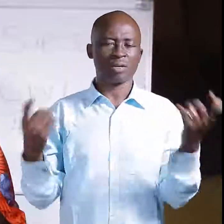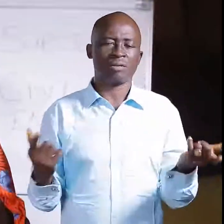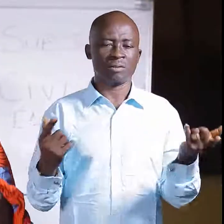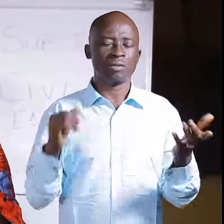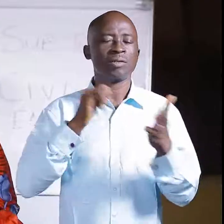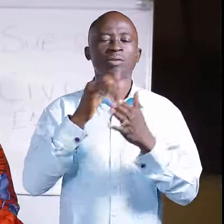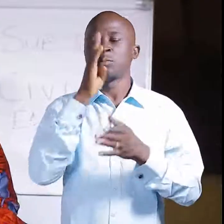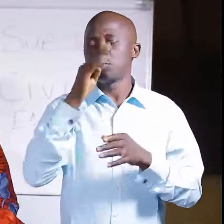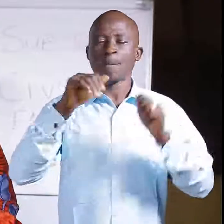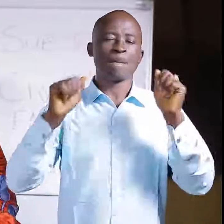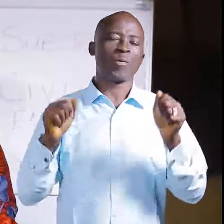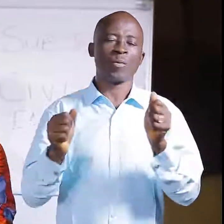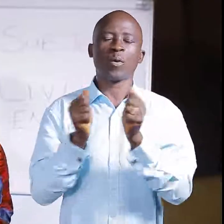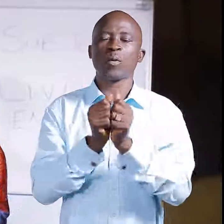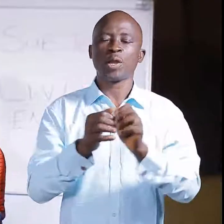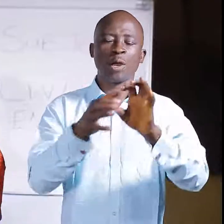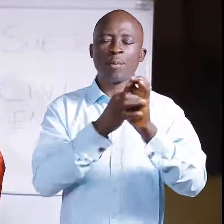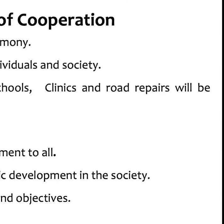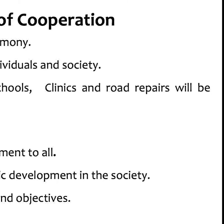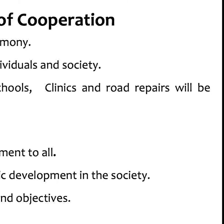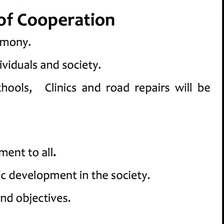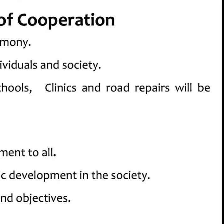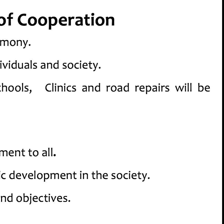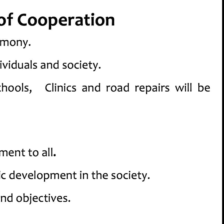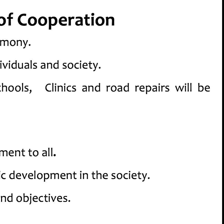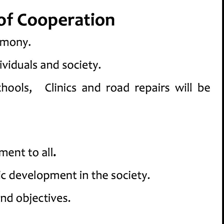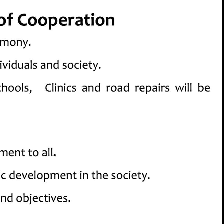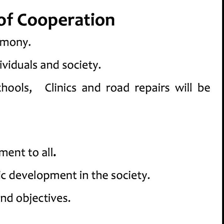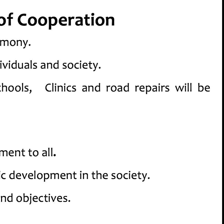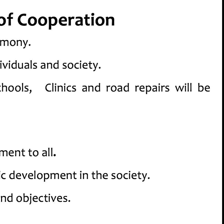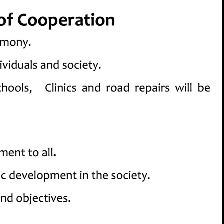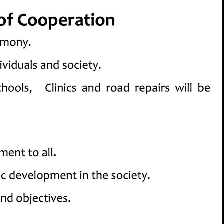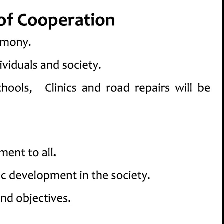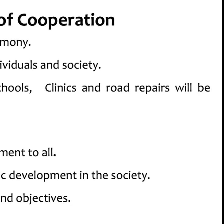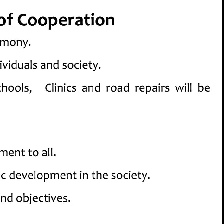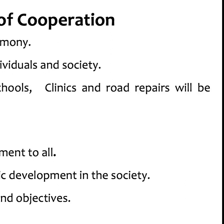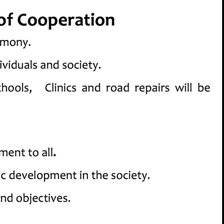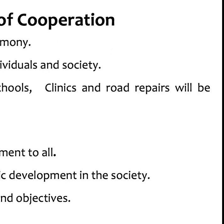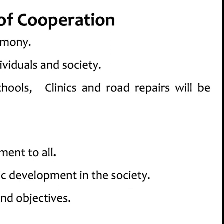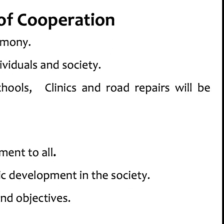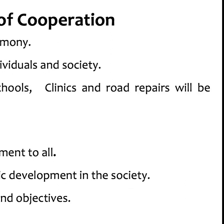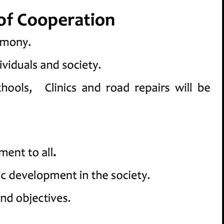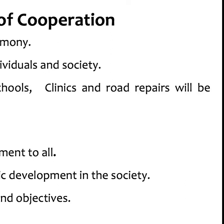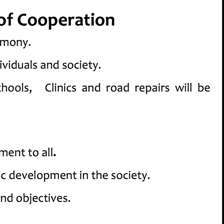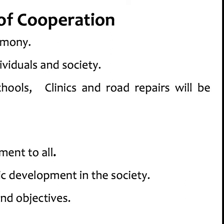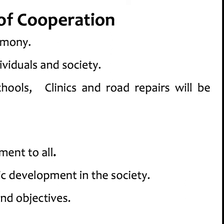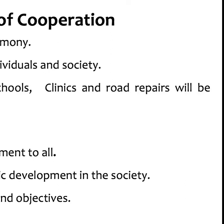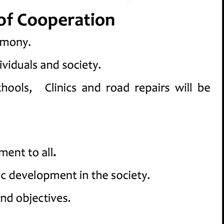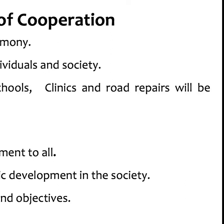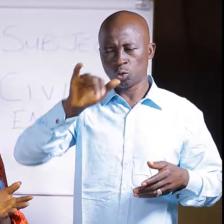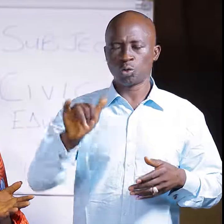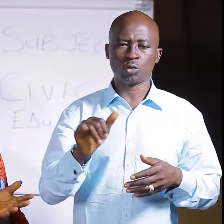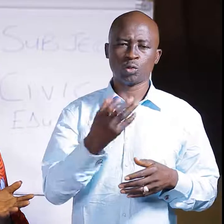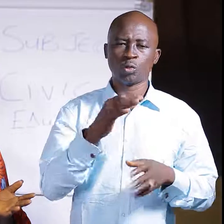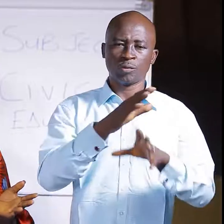will be possible with cooperation. It brings joy of accomplishment to all.